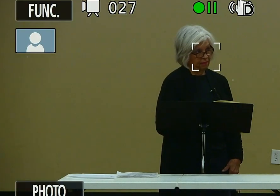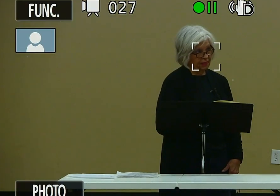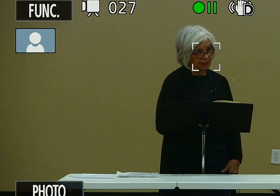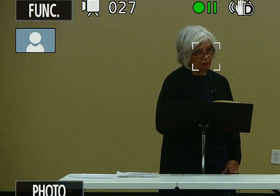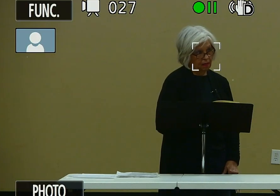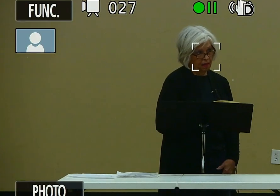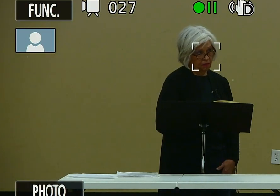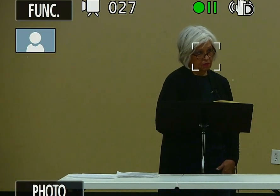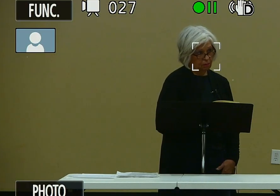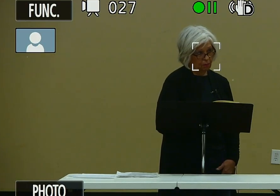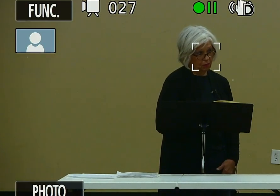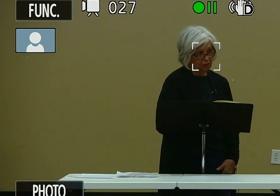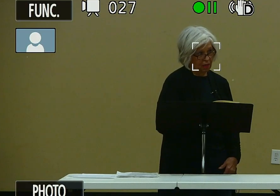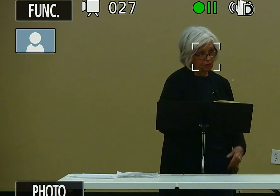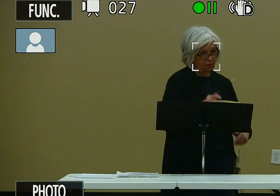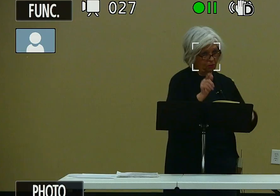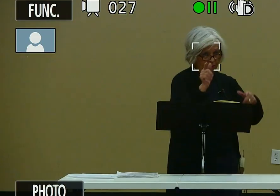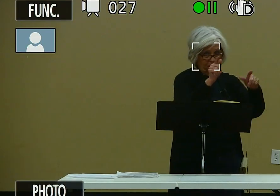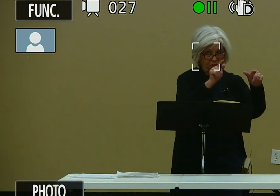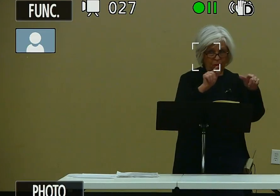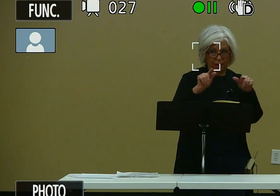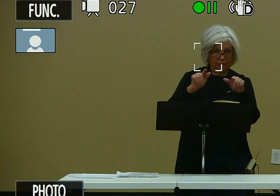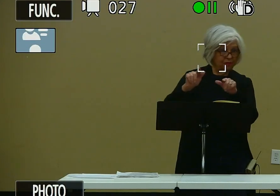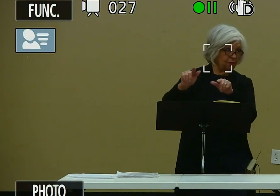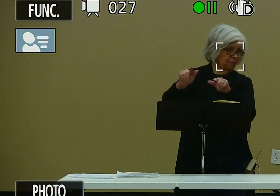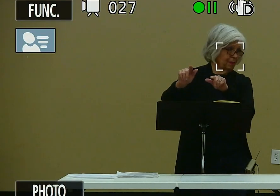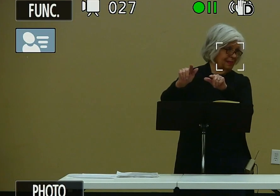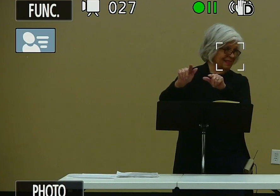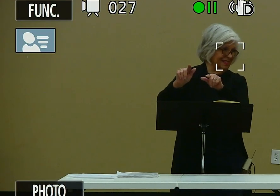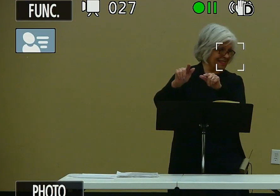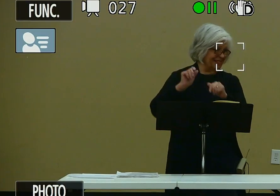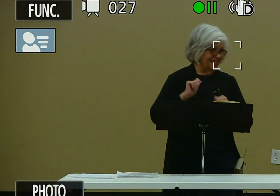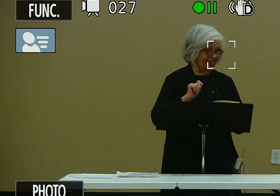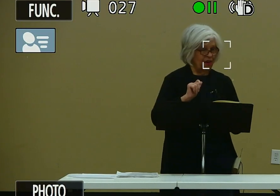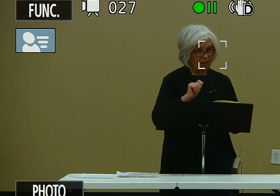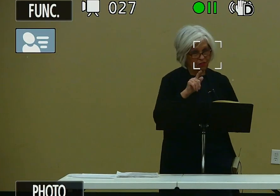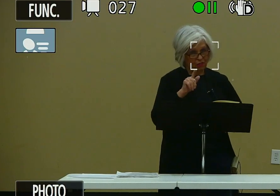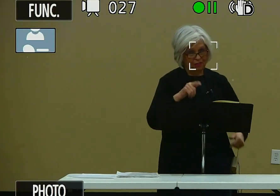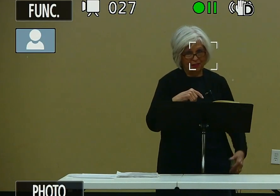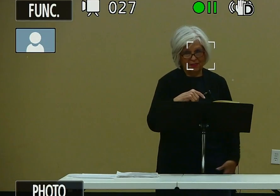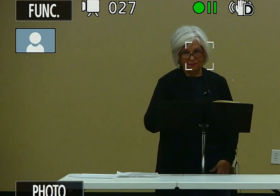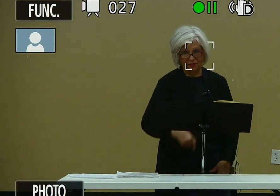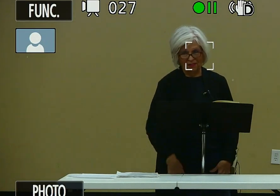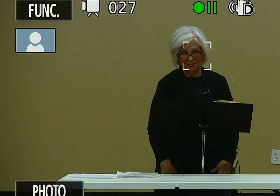Can I ask you one more time to turn this way so everybody can see you do it? I should have done that first.